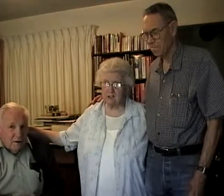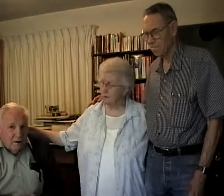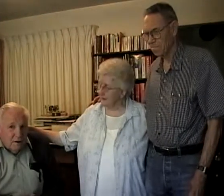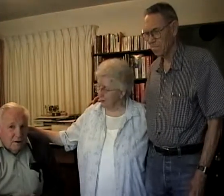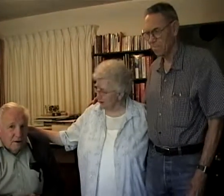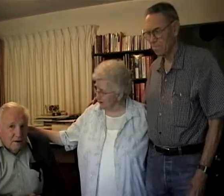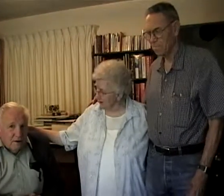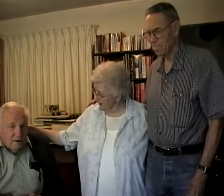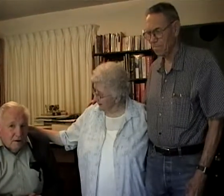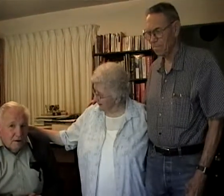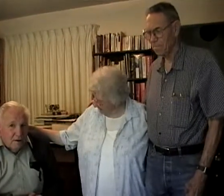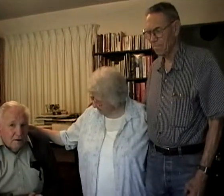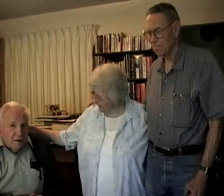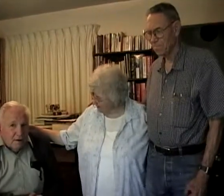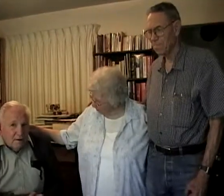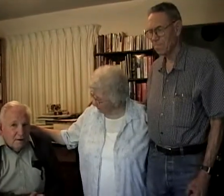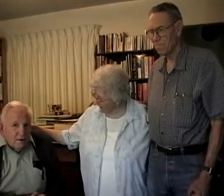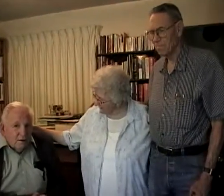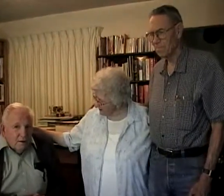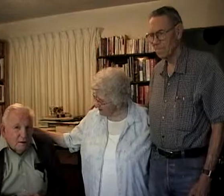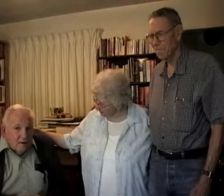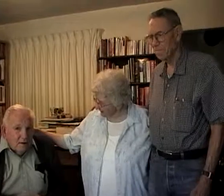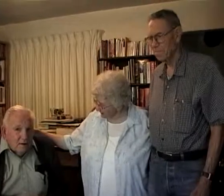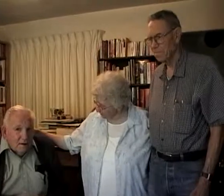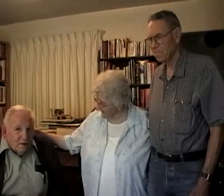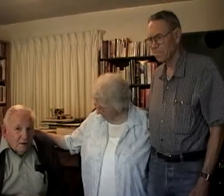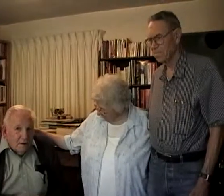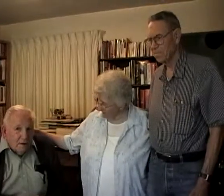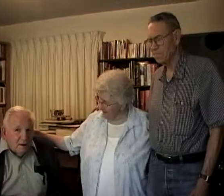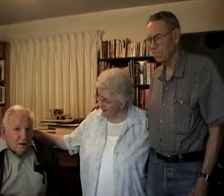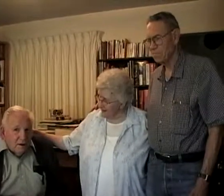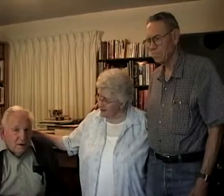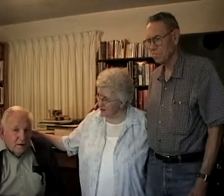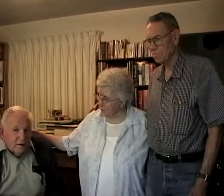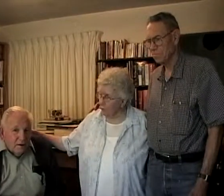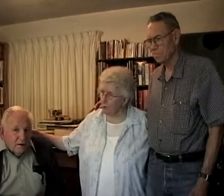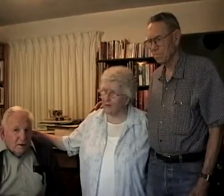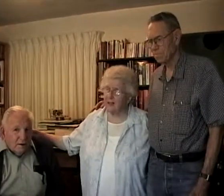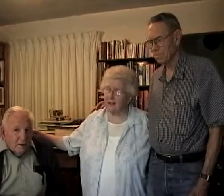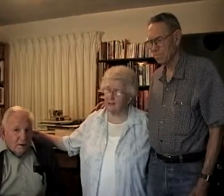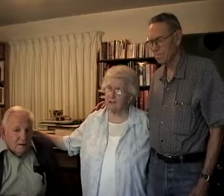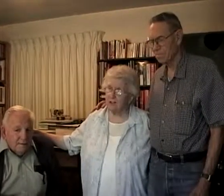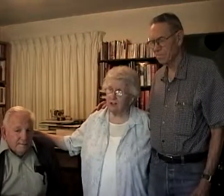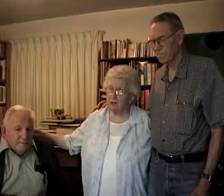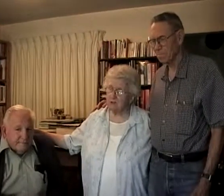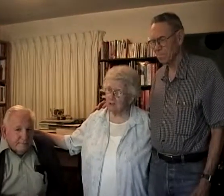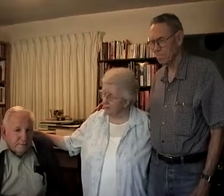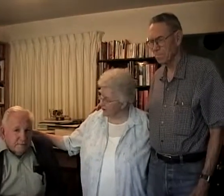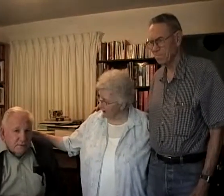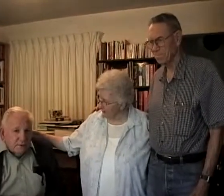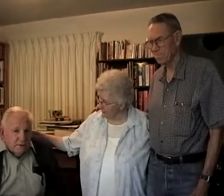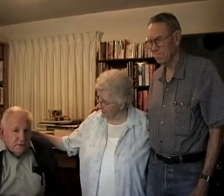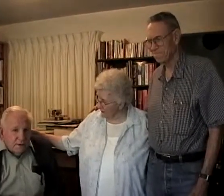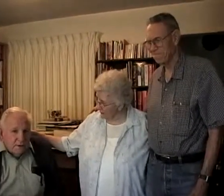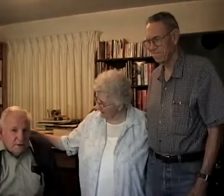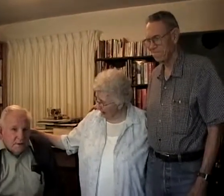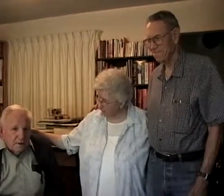slowly lost her hearing totally, and was totally deaf. So we kids used to communicate with her with an